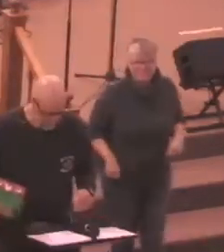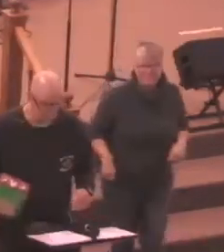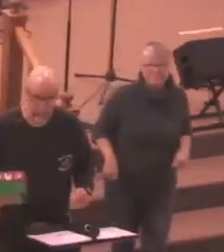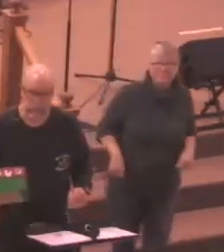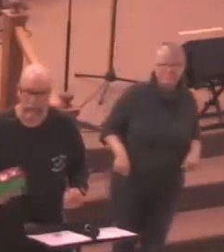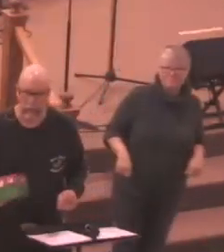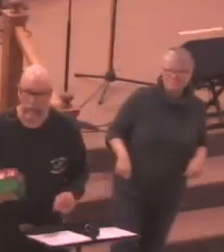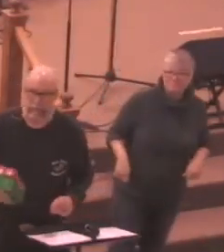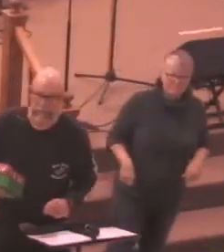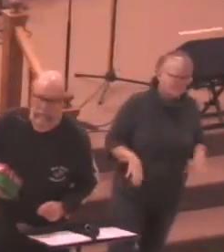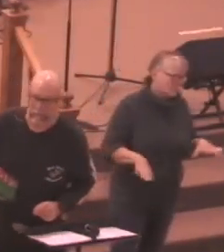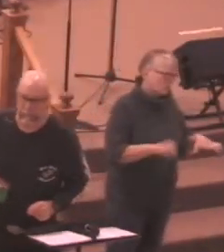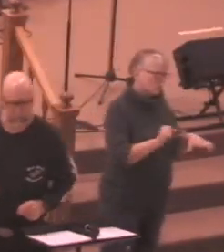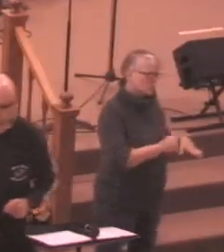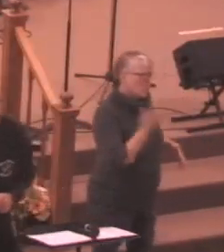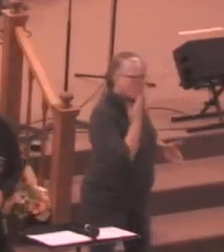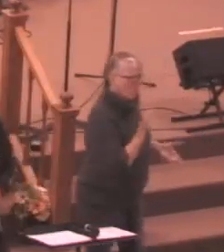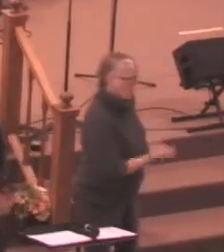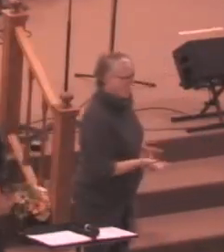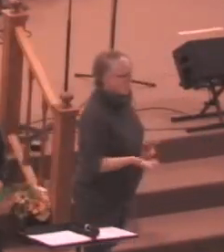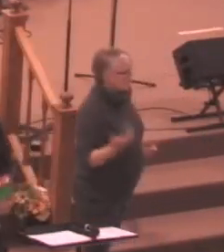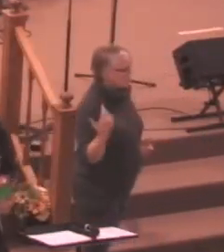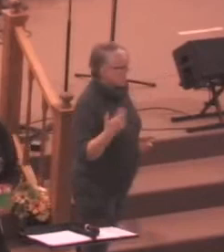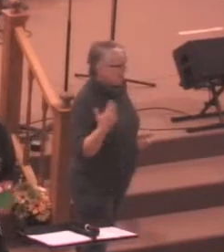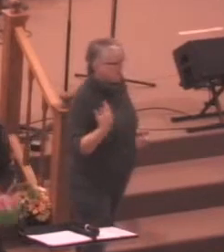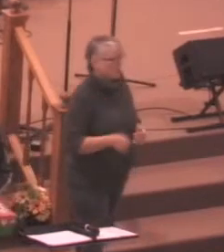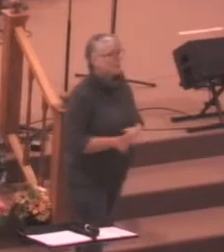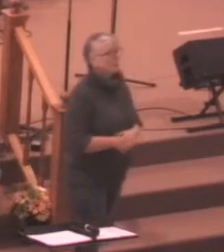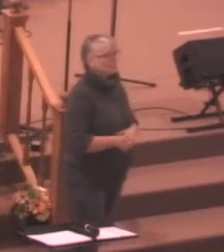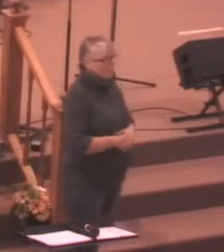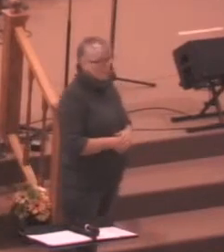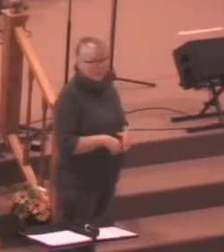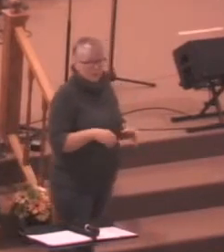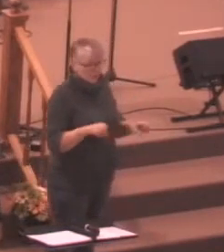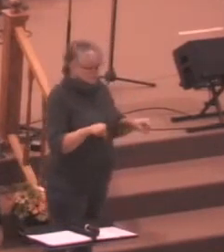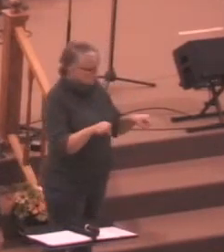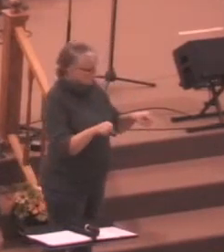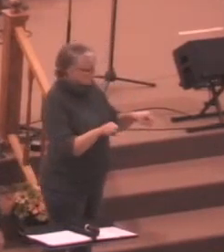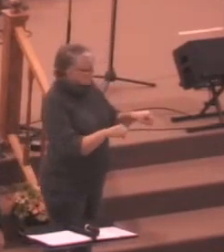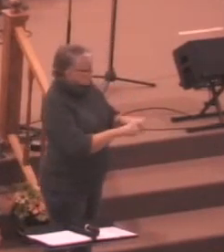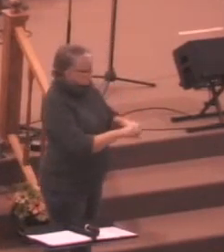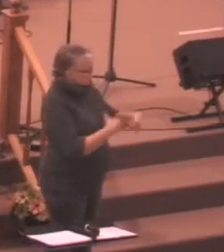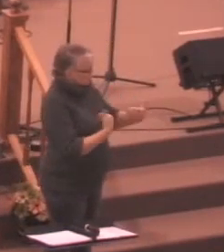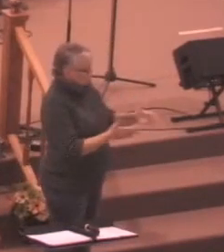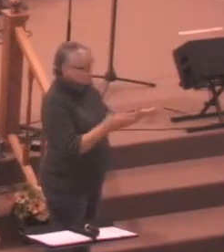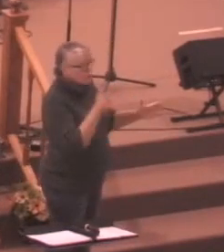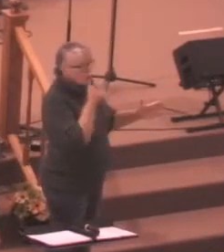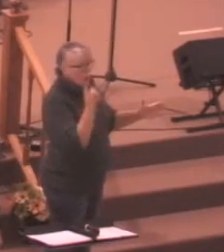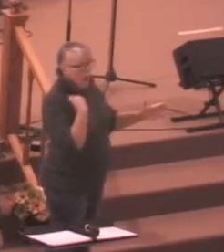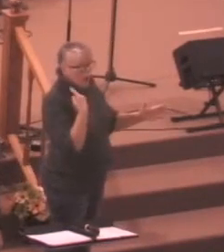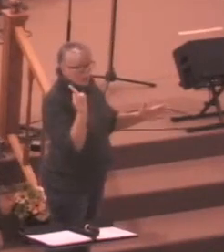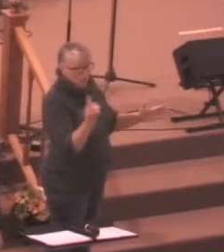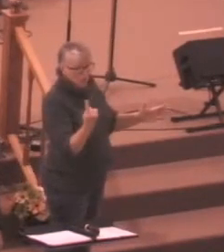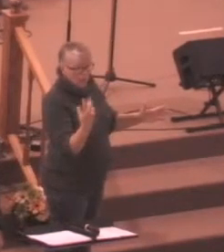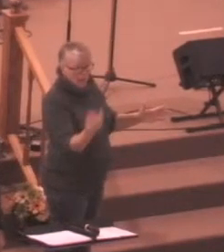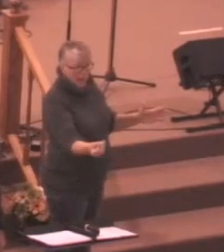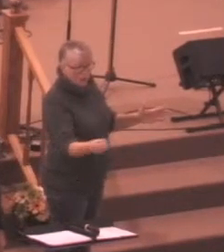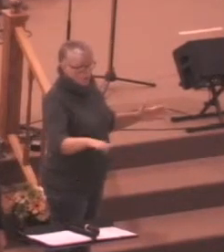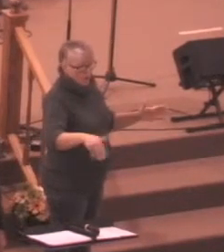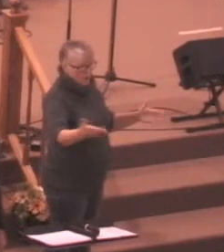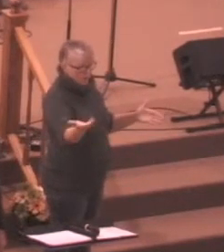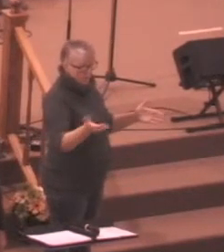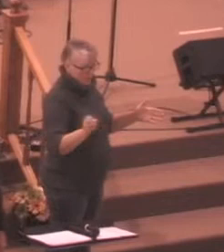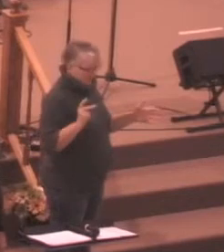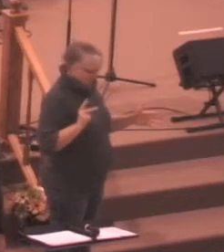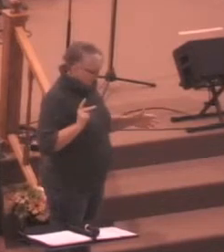He is doing so well down there. It's just amazing. So, shoeboxes. Who has a shoebox out?